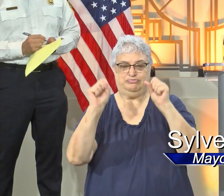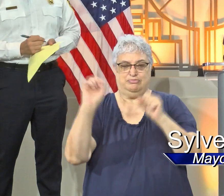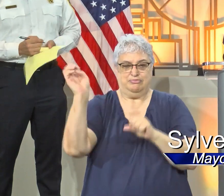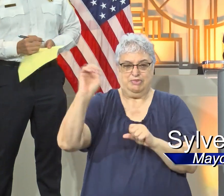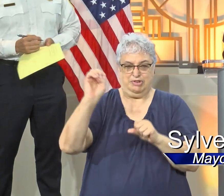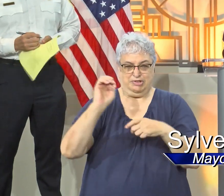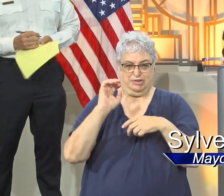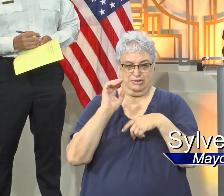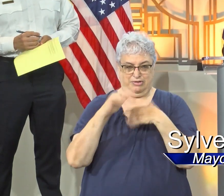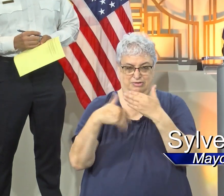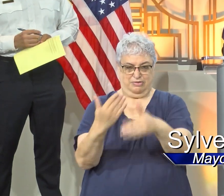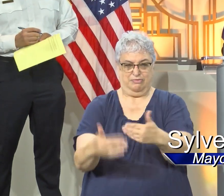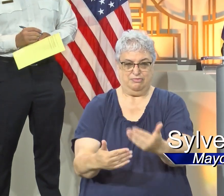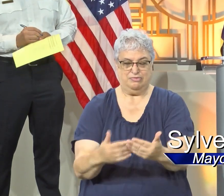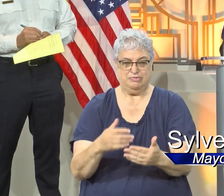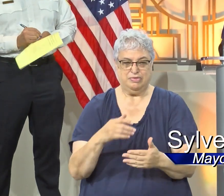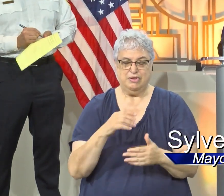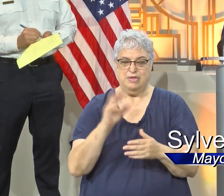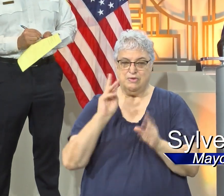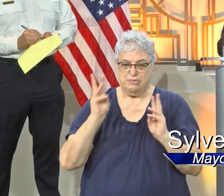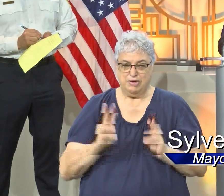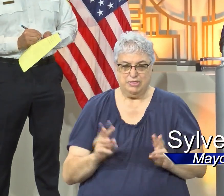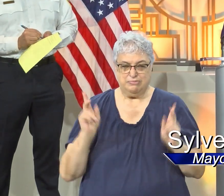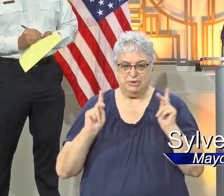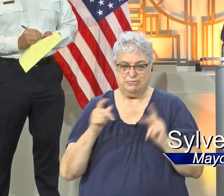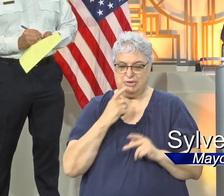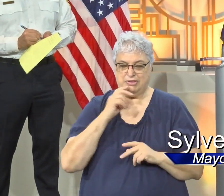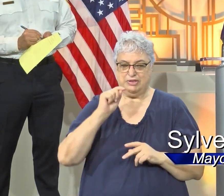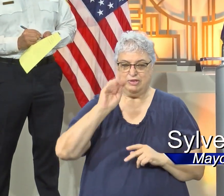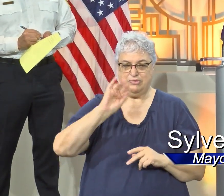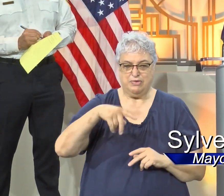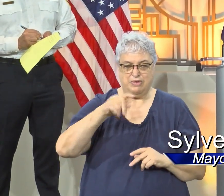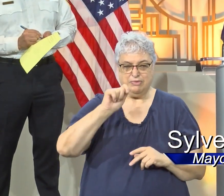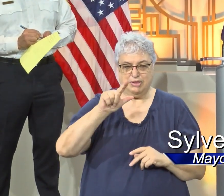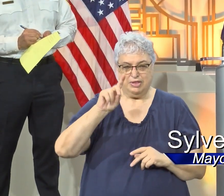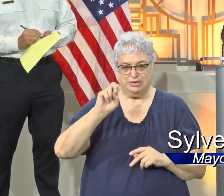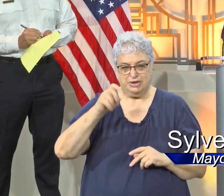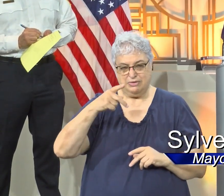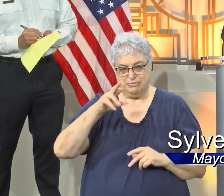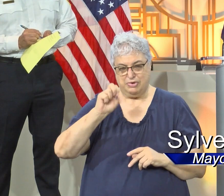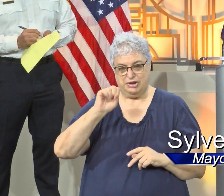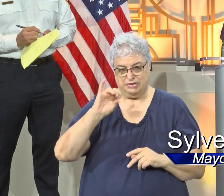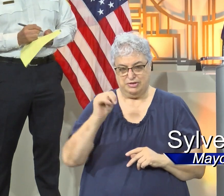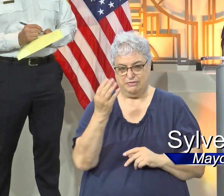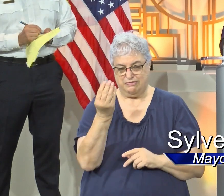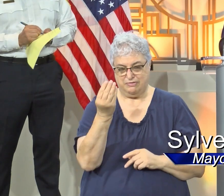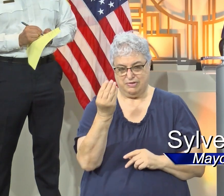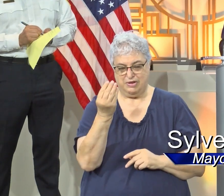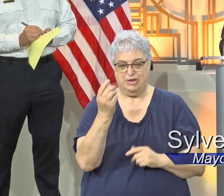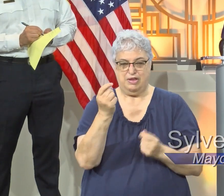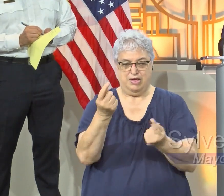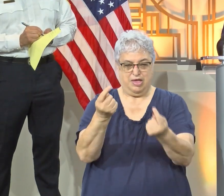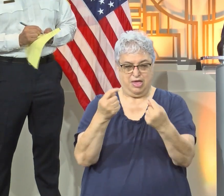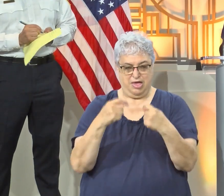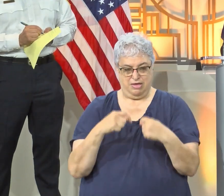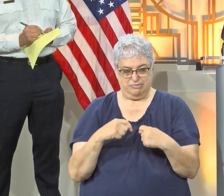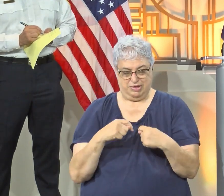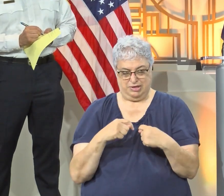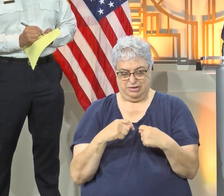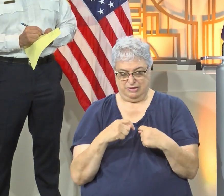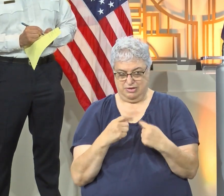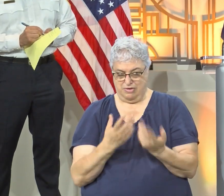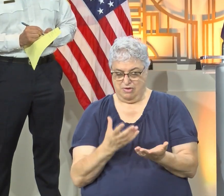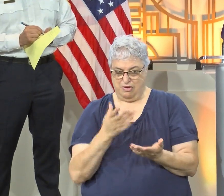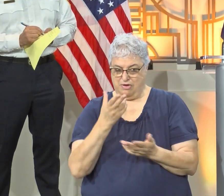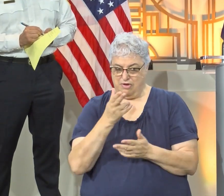operations. Meteorologists say Tropical Depression 14 could become a tropical storm